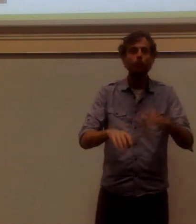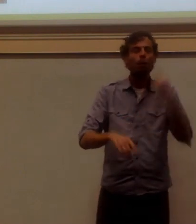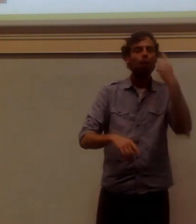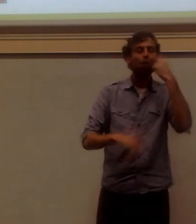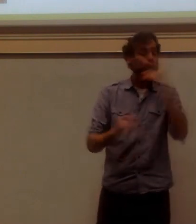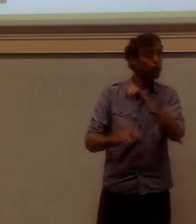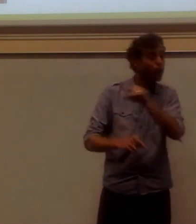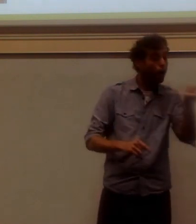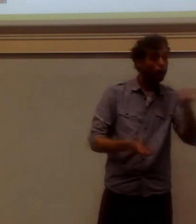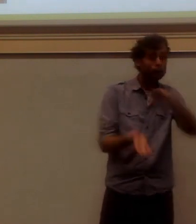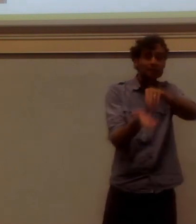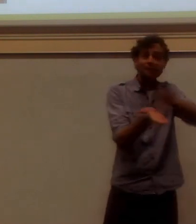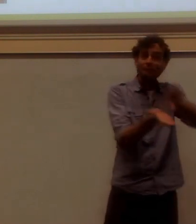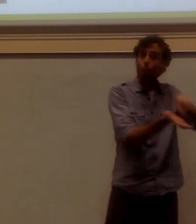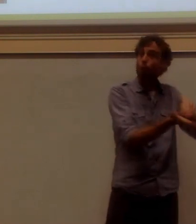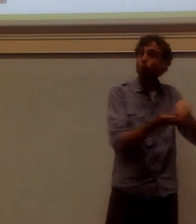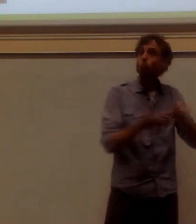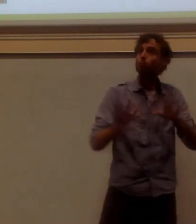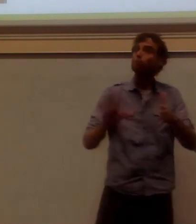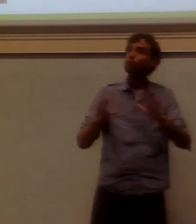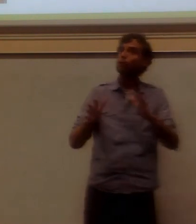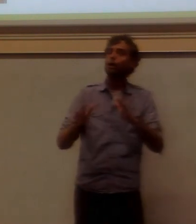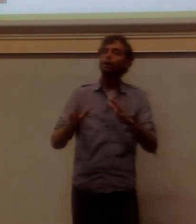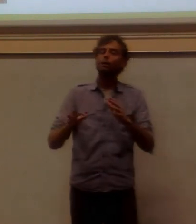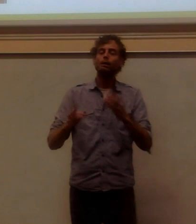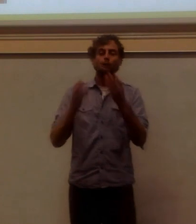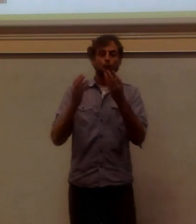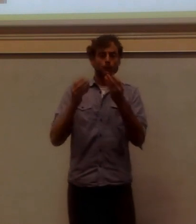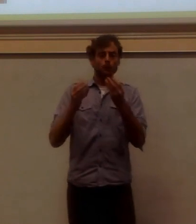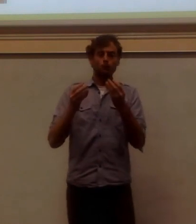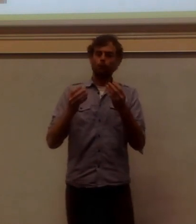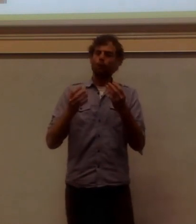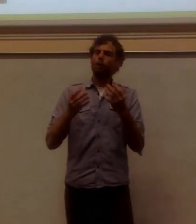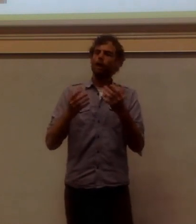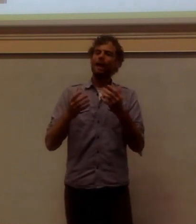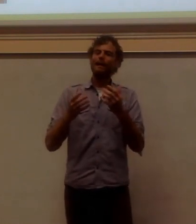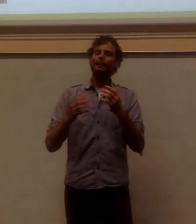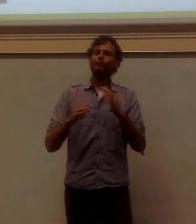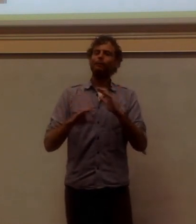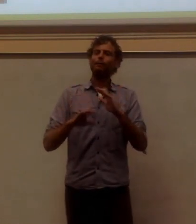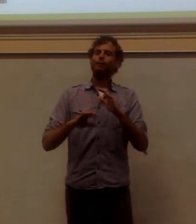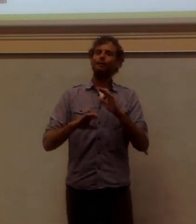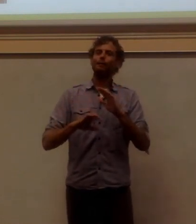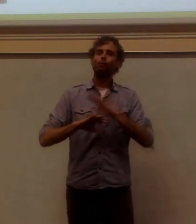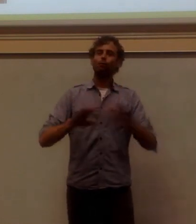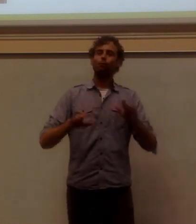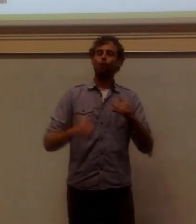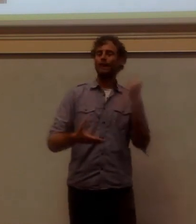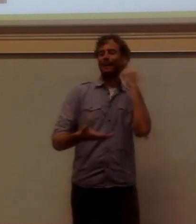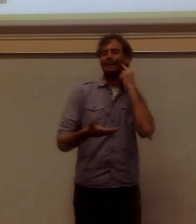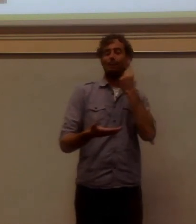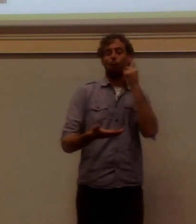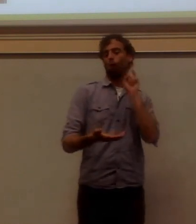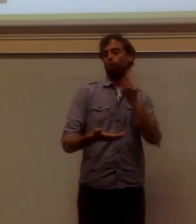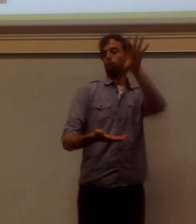an iPad, another tablet. And so these people were given the opportunity to download the service and make a call, download the